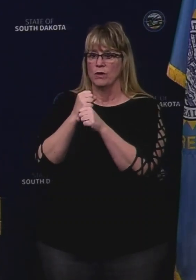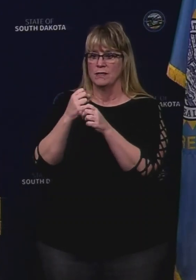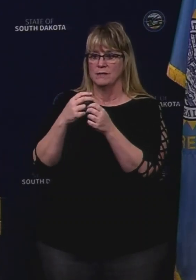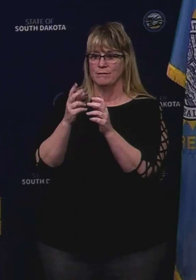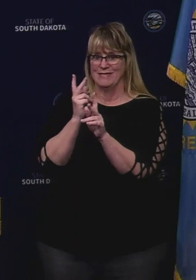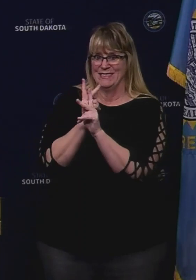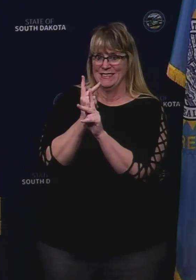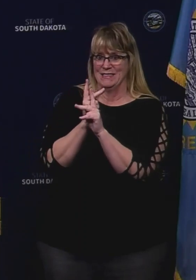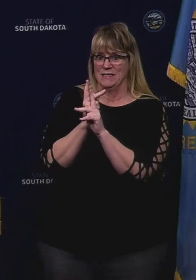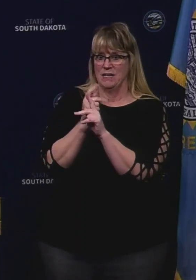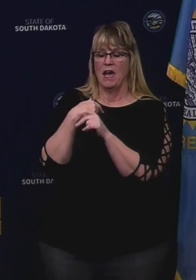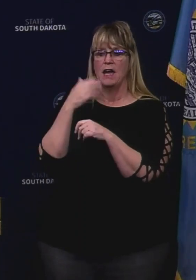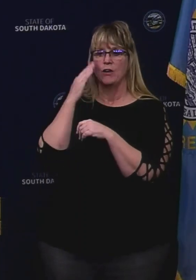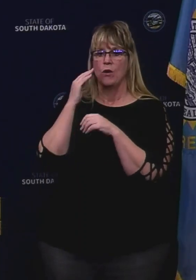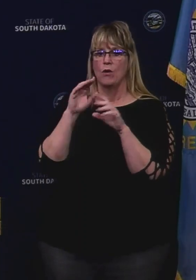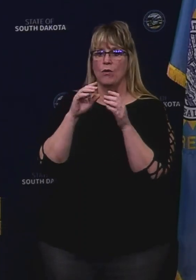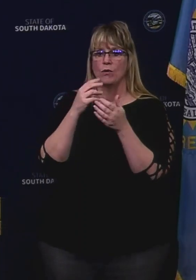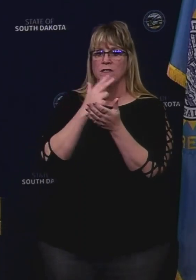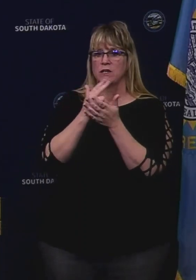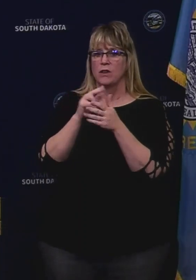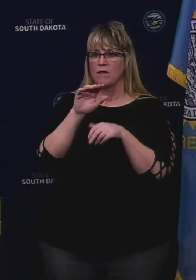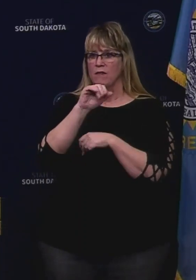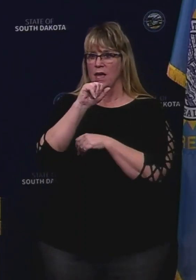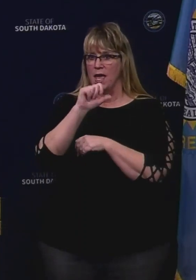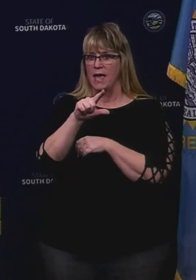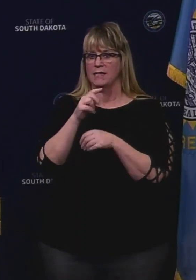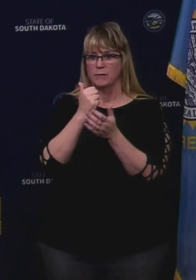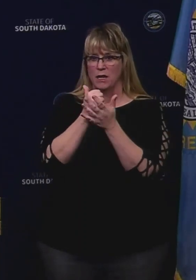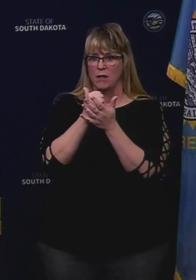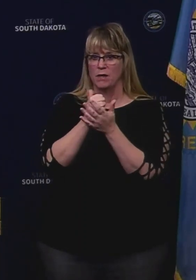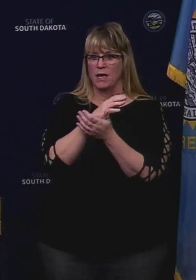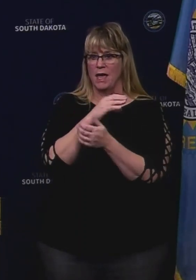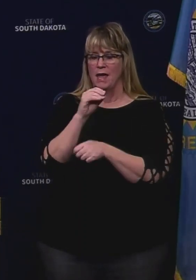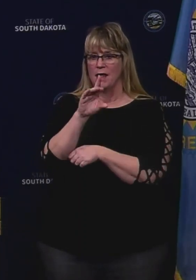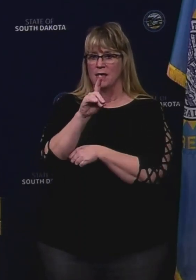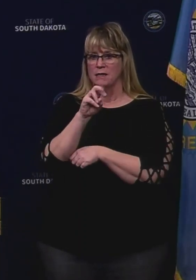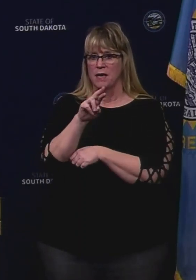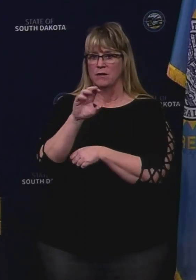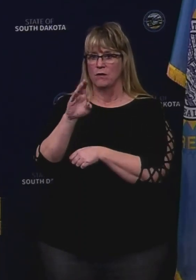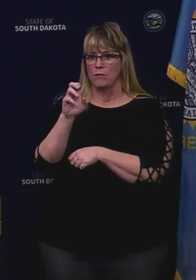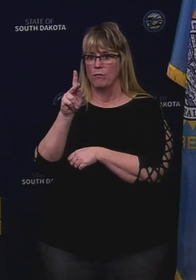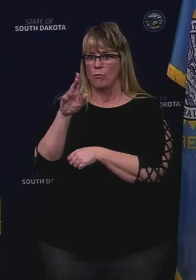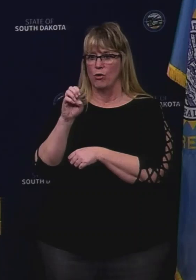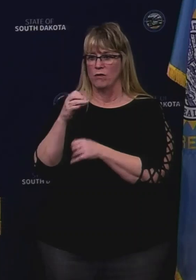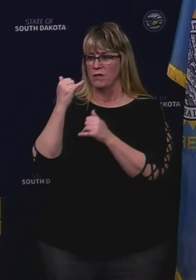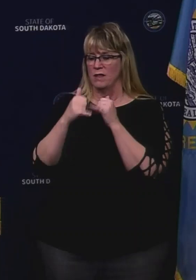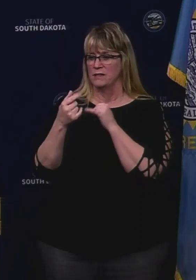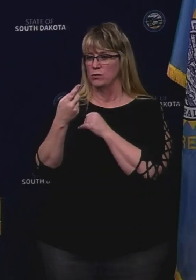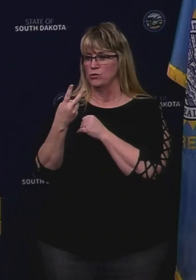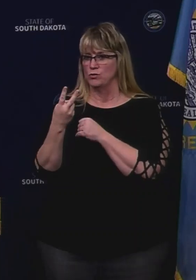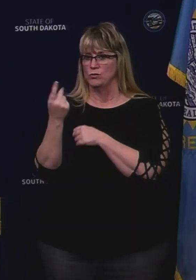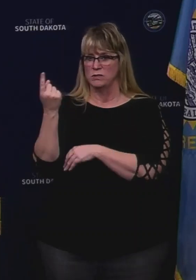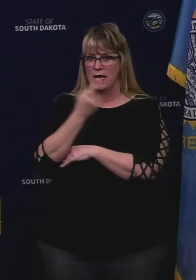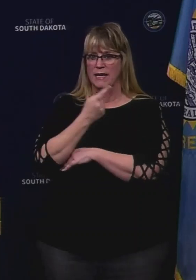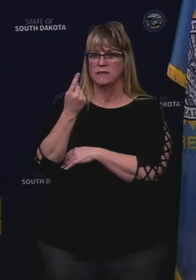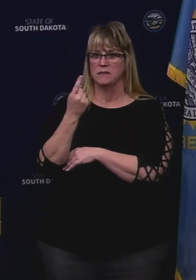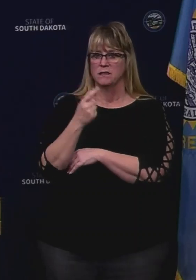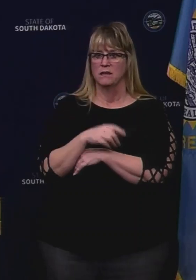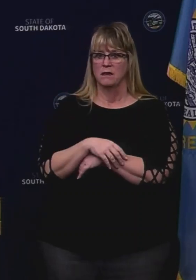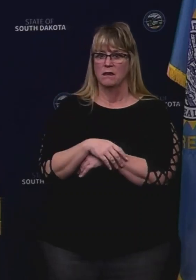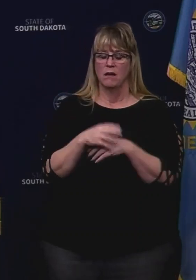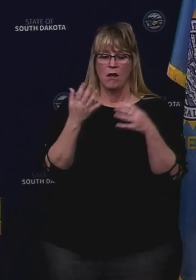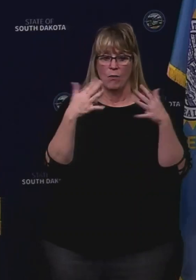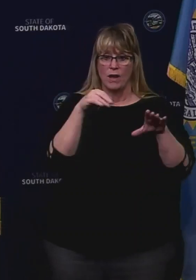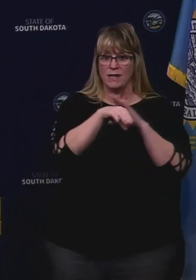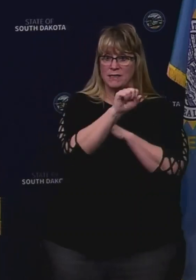the Secretary of Ag's been helping, the Vice President, Dr. Birx has been on the phone with me several times the last day or two. We're already in phase 1